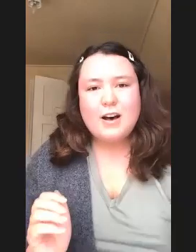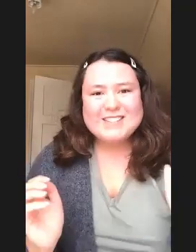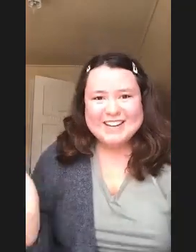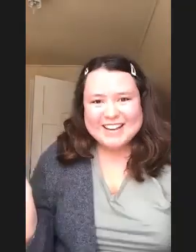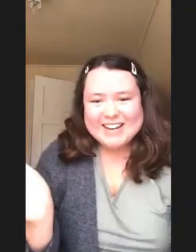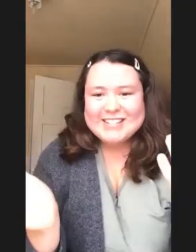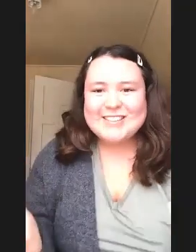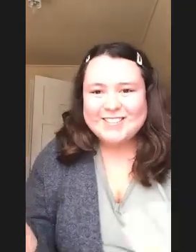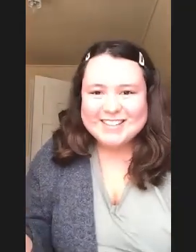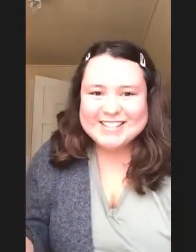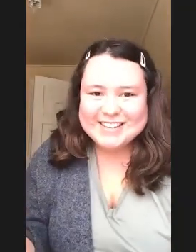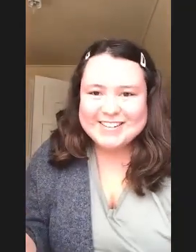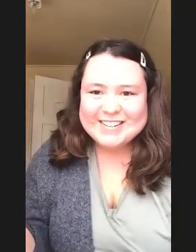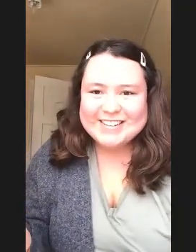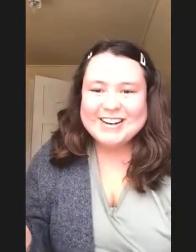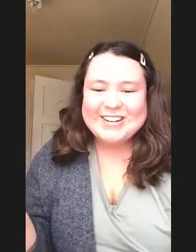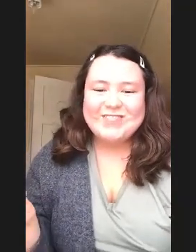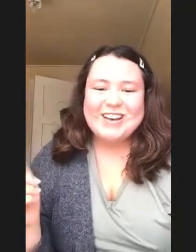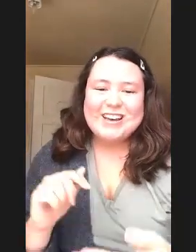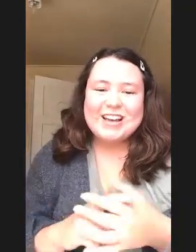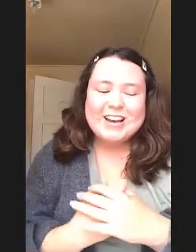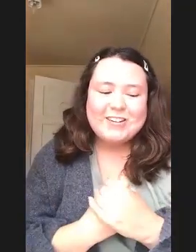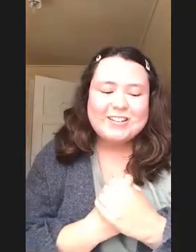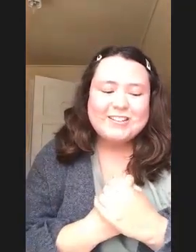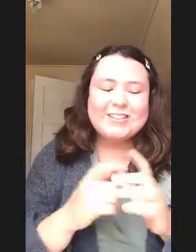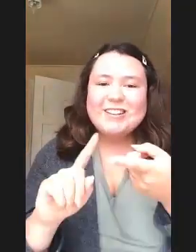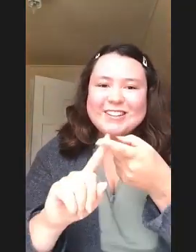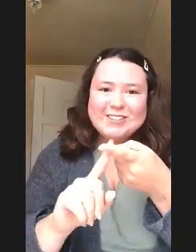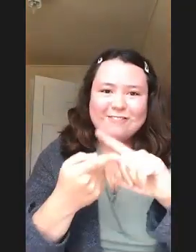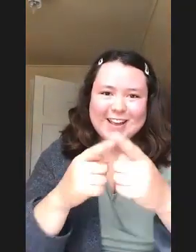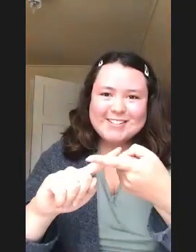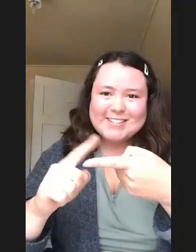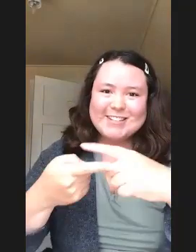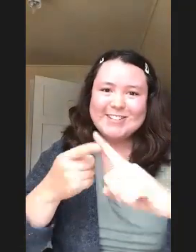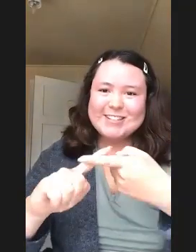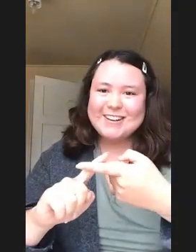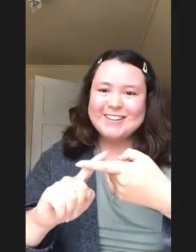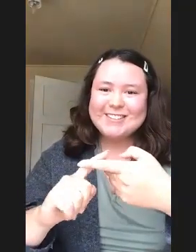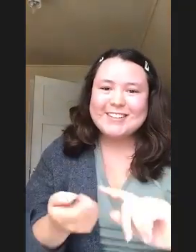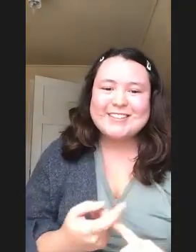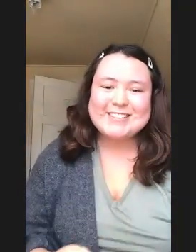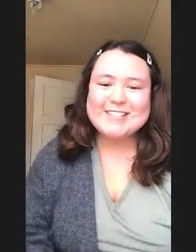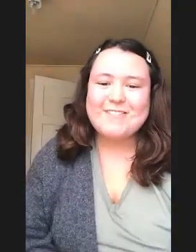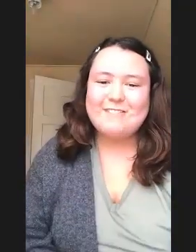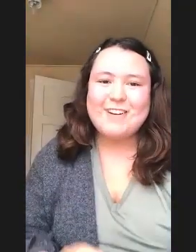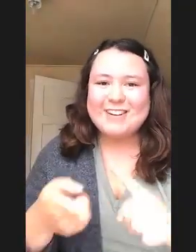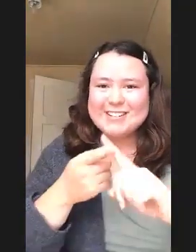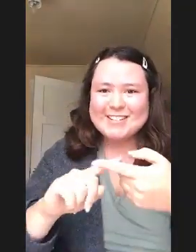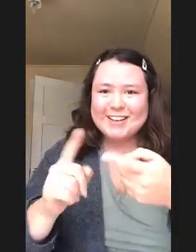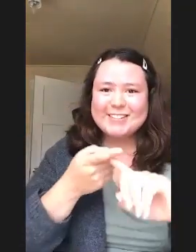Also, I kind of just threw this in. I kind of want to do friend too as well, since friend are just like an